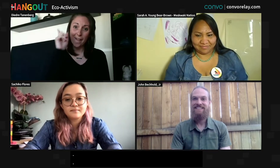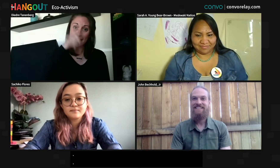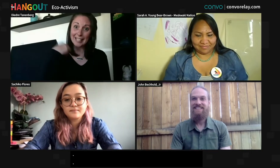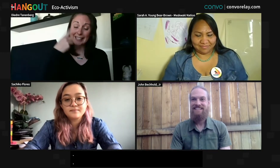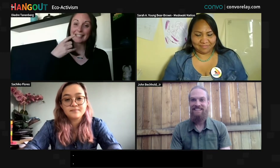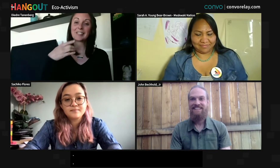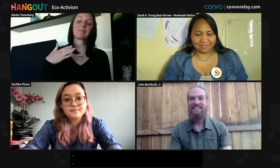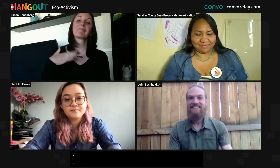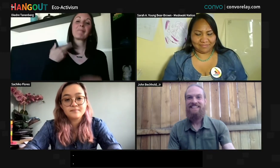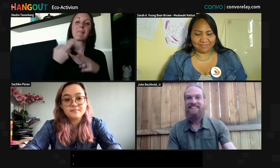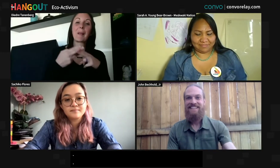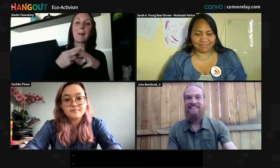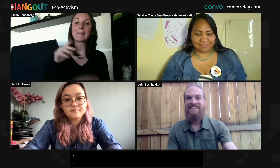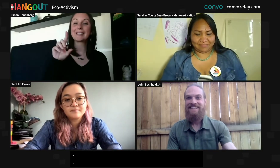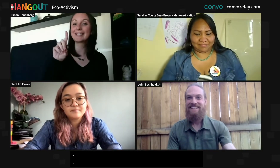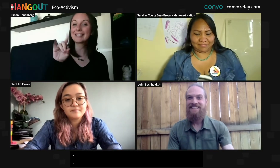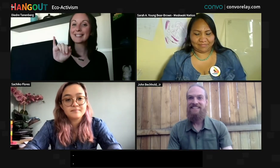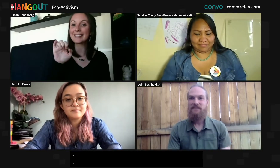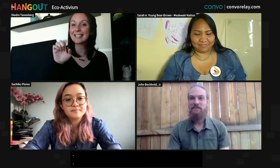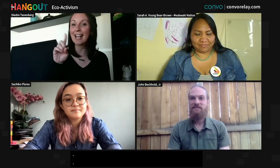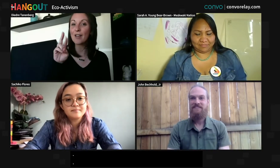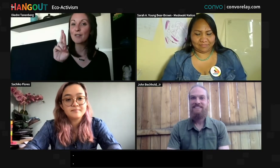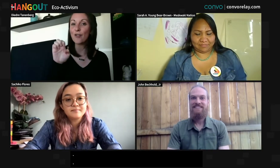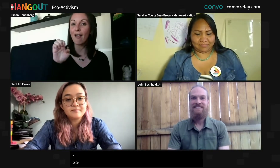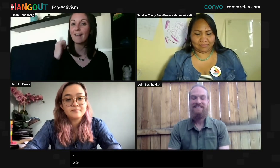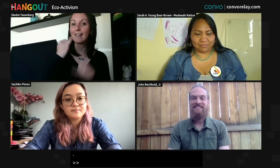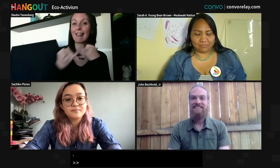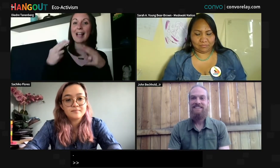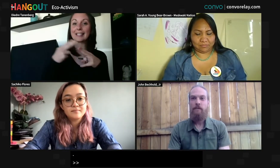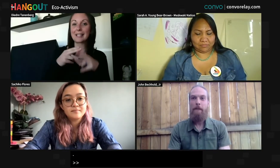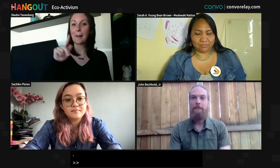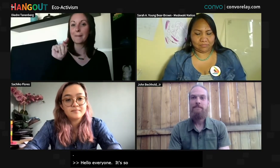Hello, everyone. It's so good to see your faces. I'm Diedre